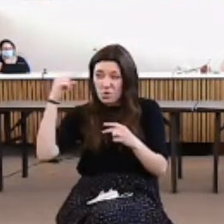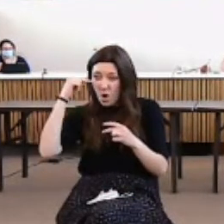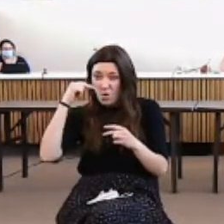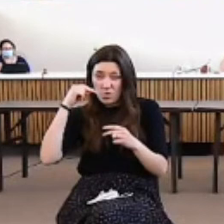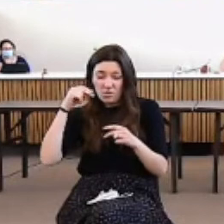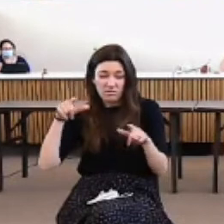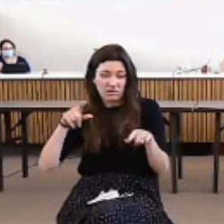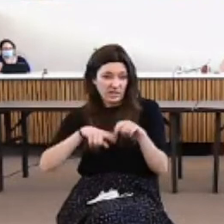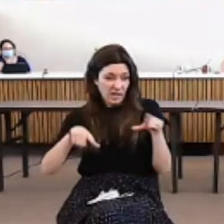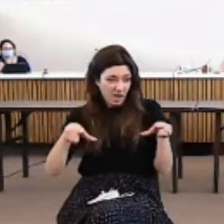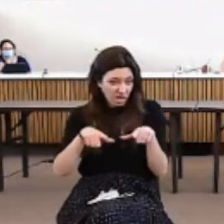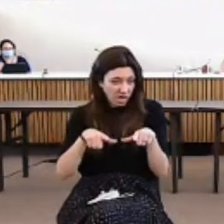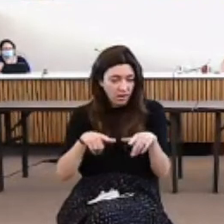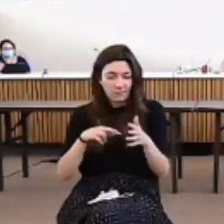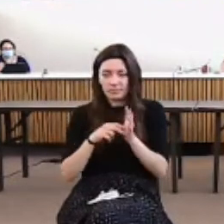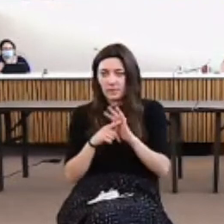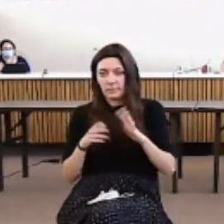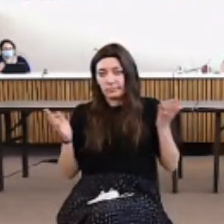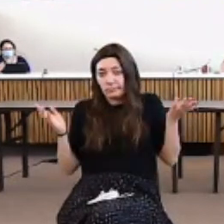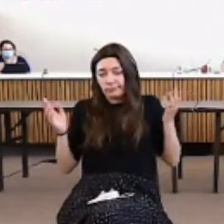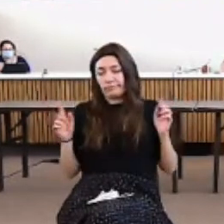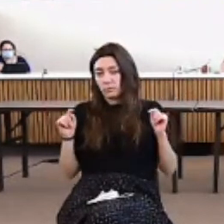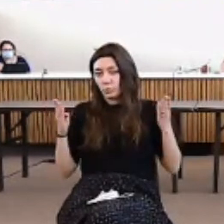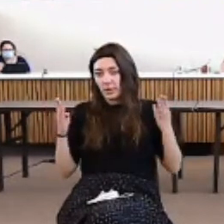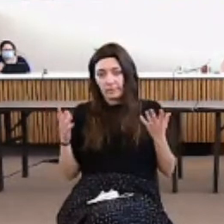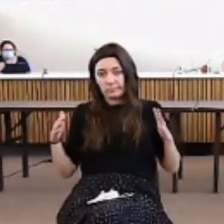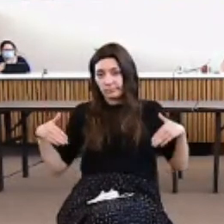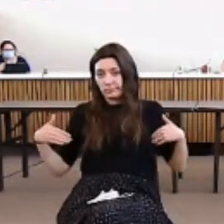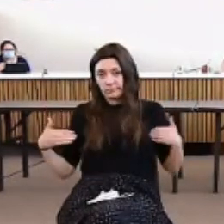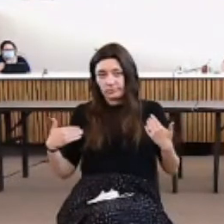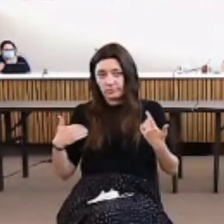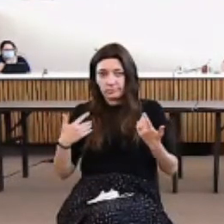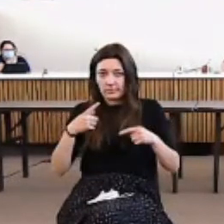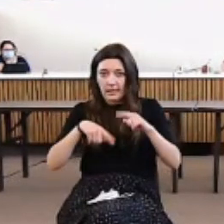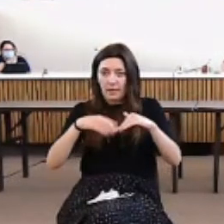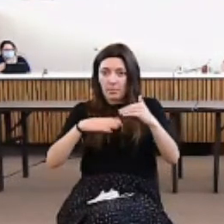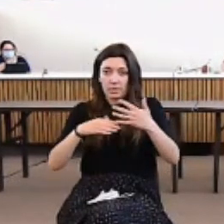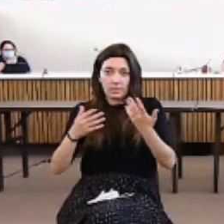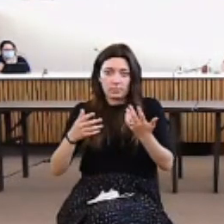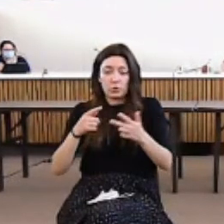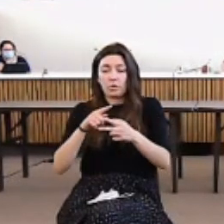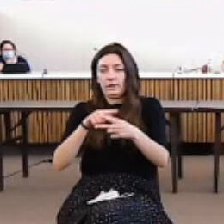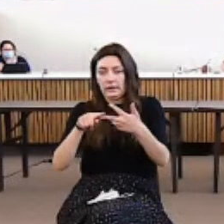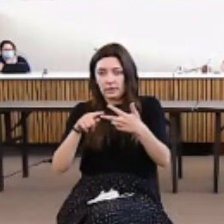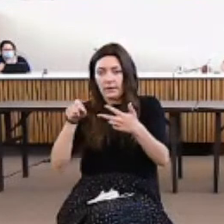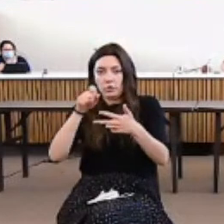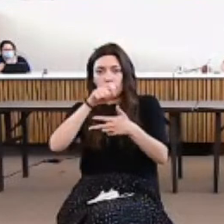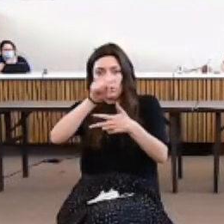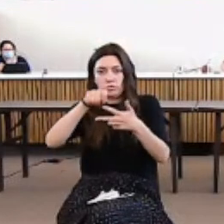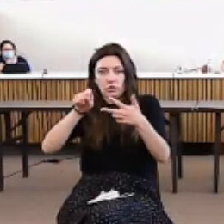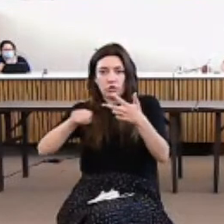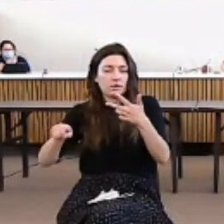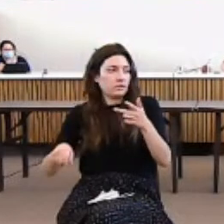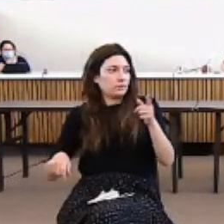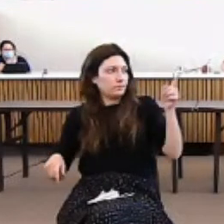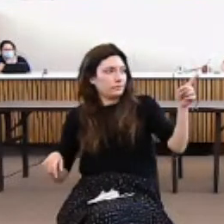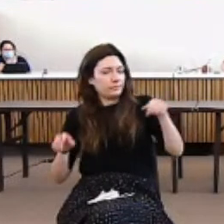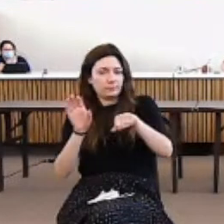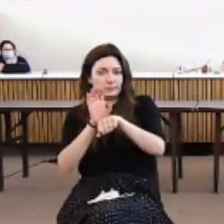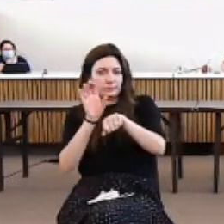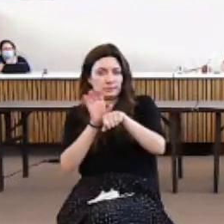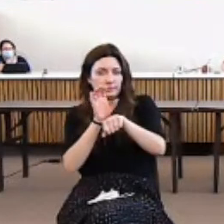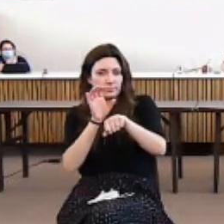move forward until they have those three things resolved. And if I could, as the applicant, could I speak to